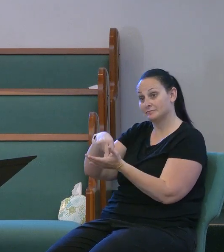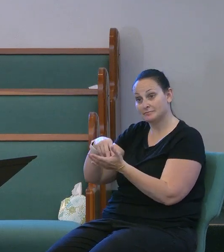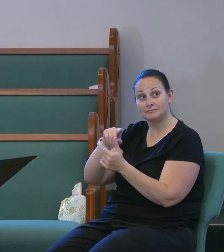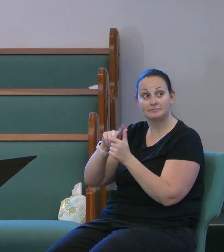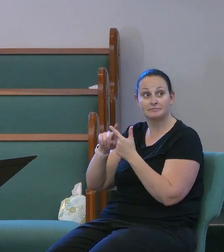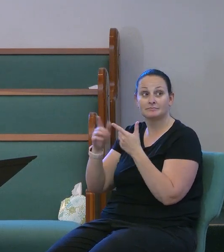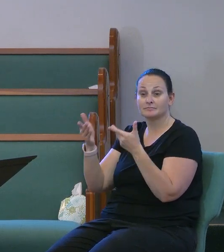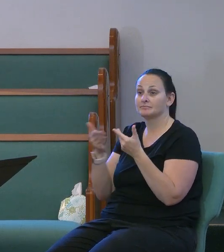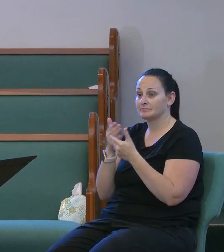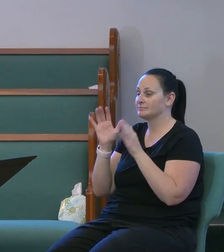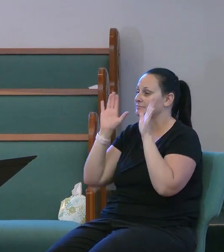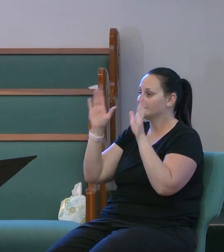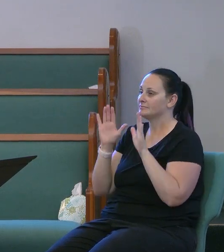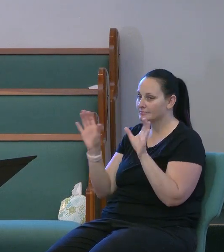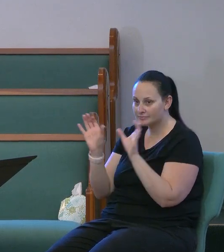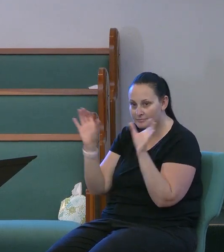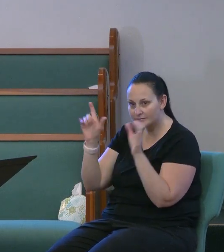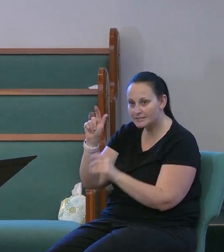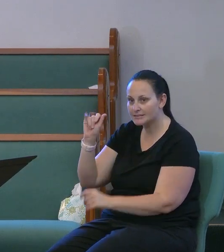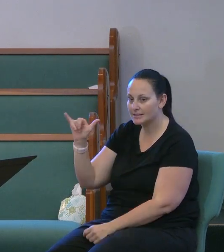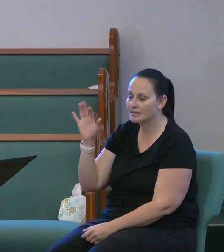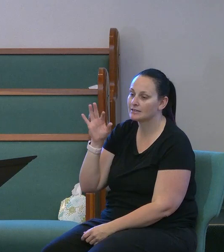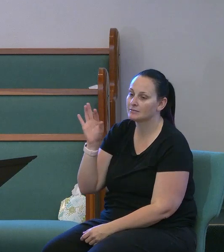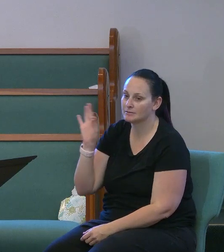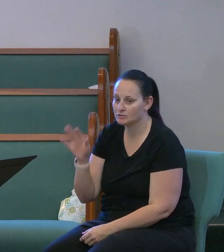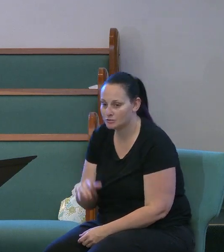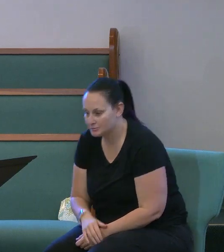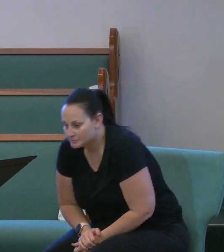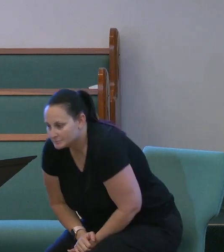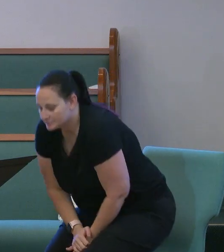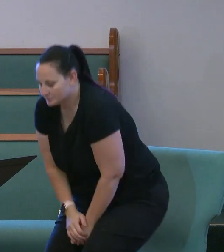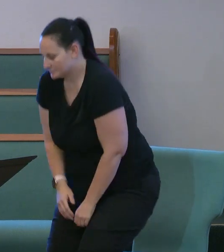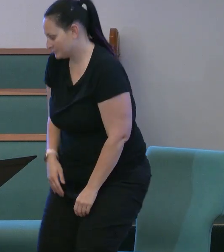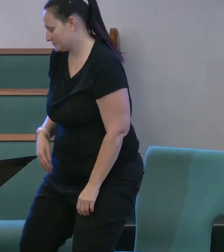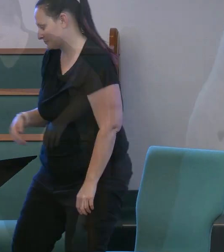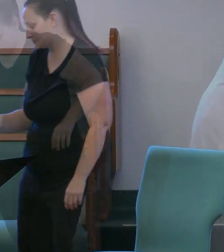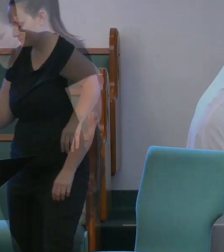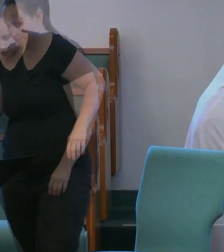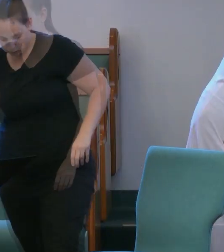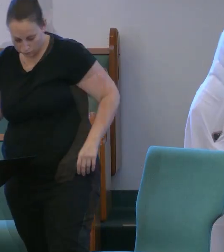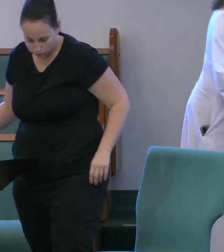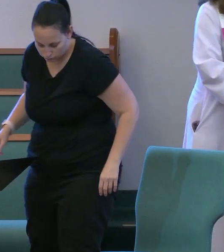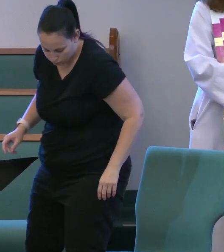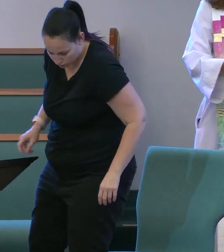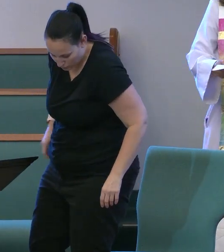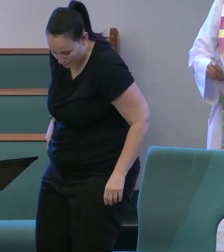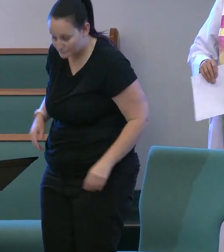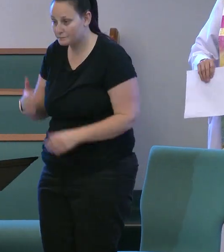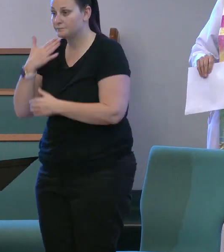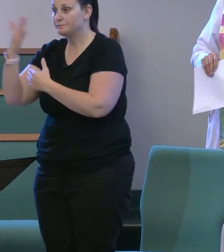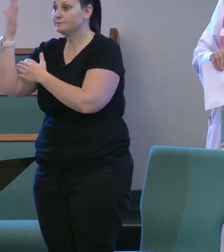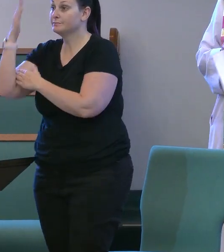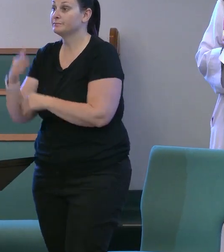let me invite our fabulous certified lay minister to come forward to lead us in our opening prayer. Good